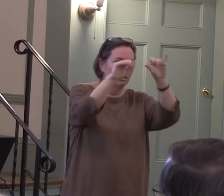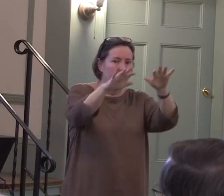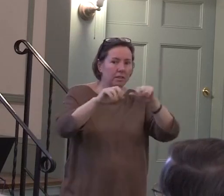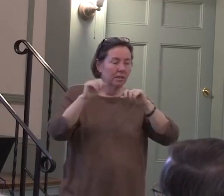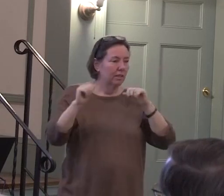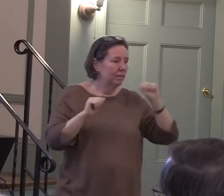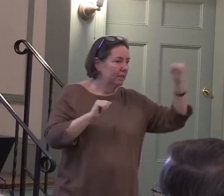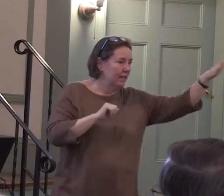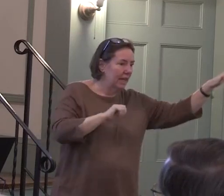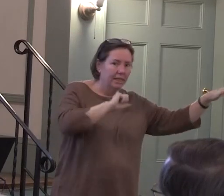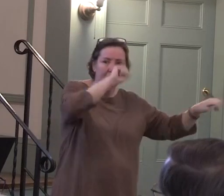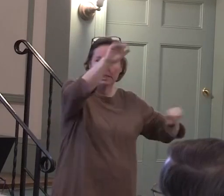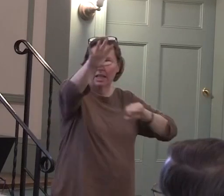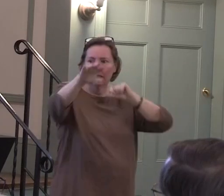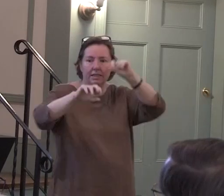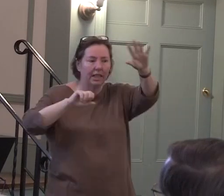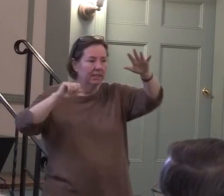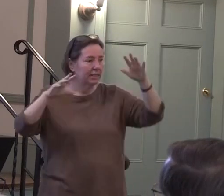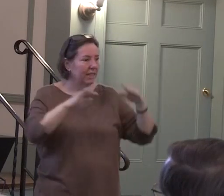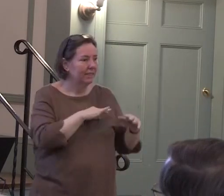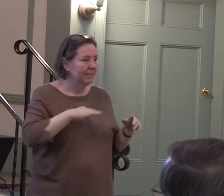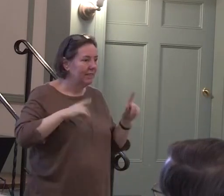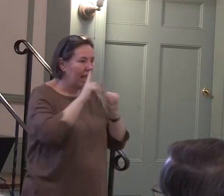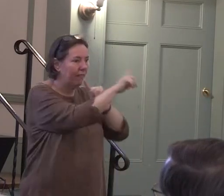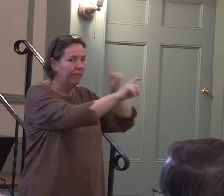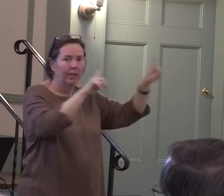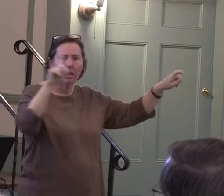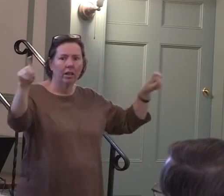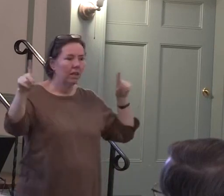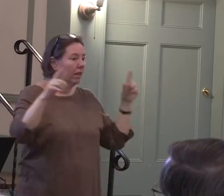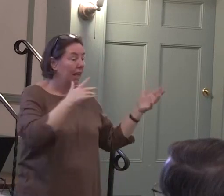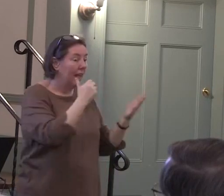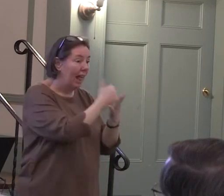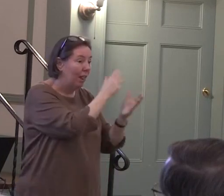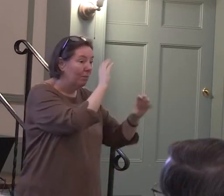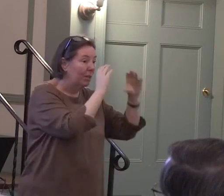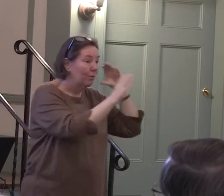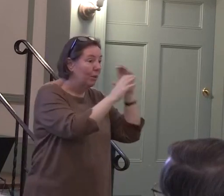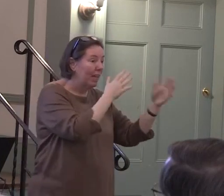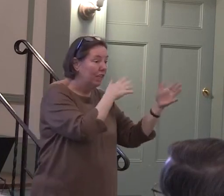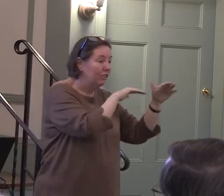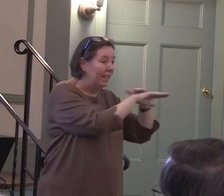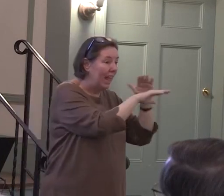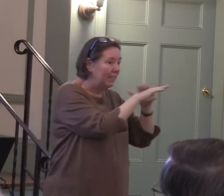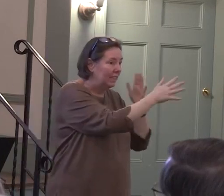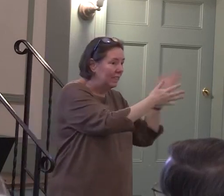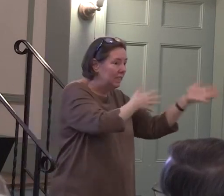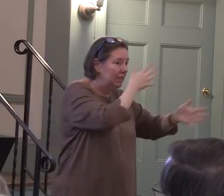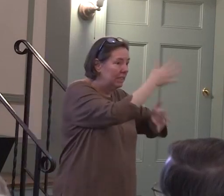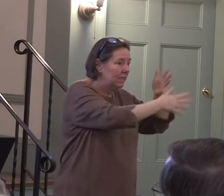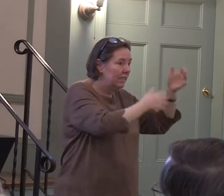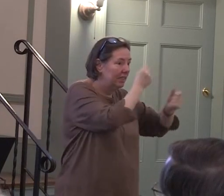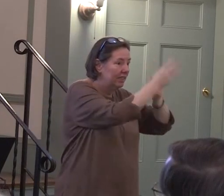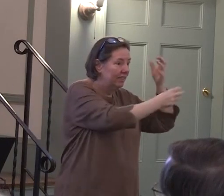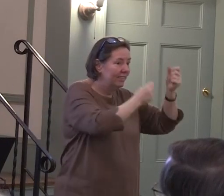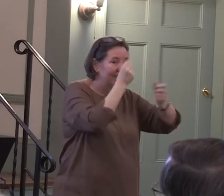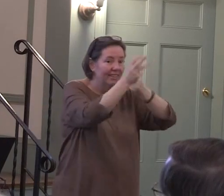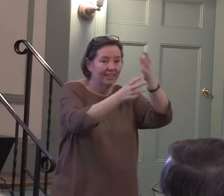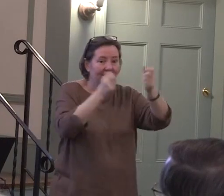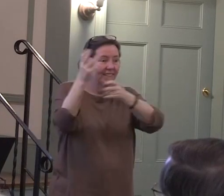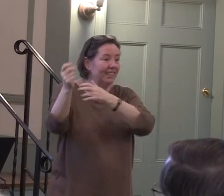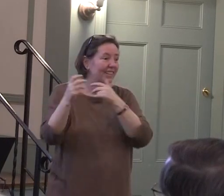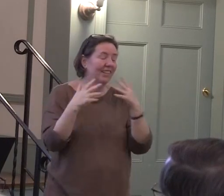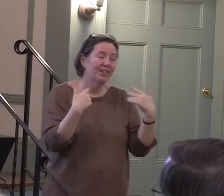was sent over there to help with communication access, taking care of them properly. It